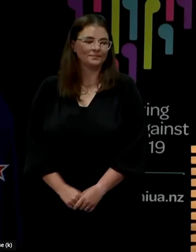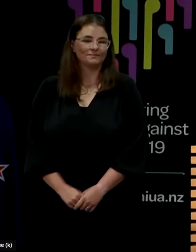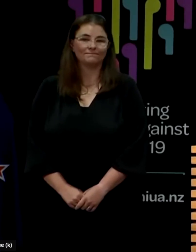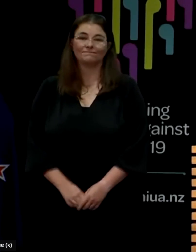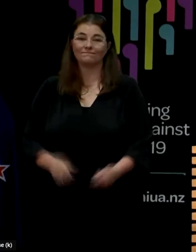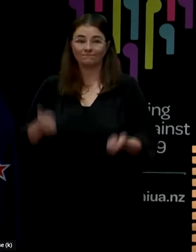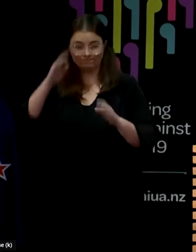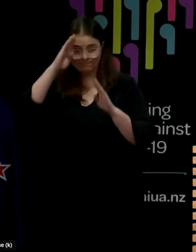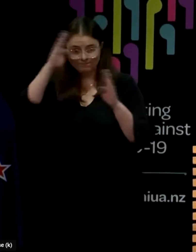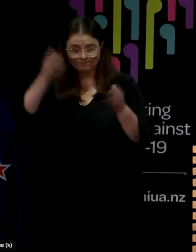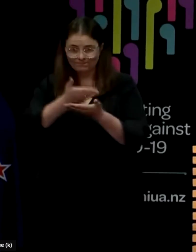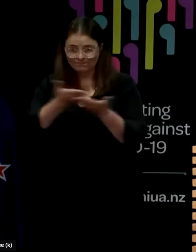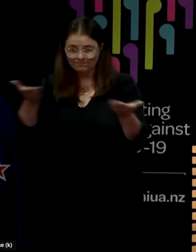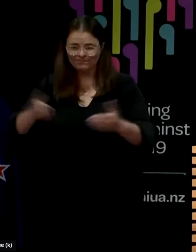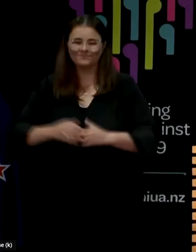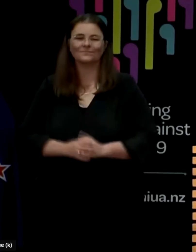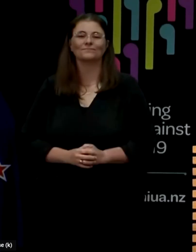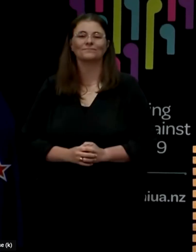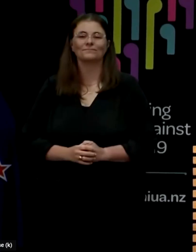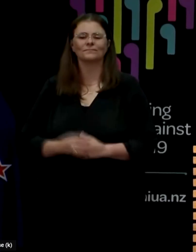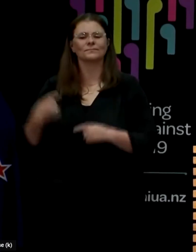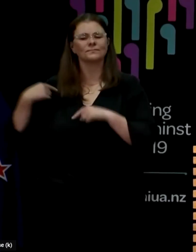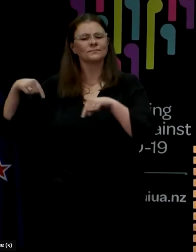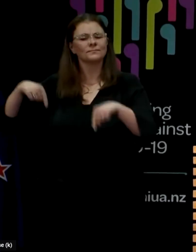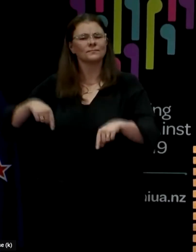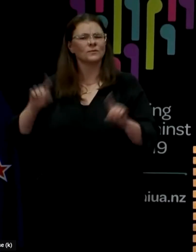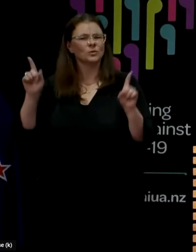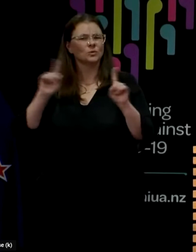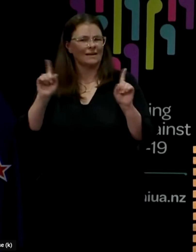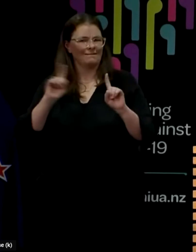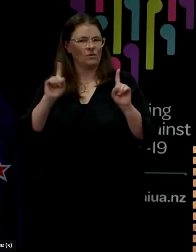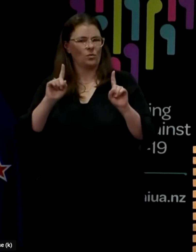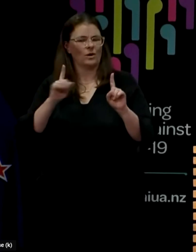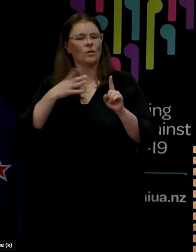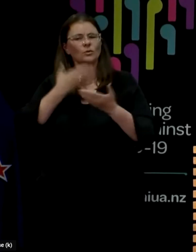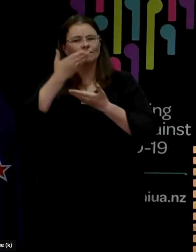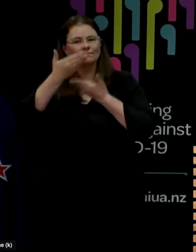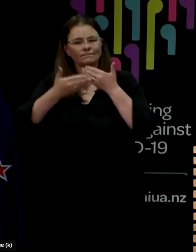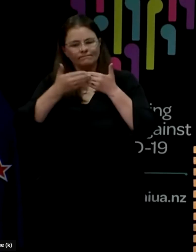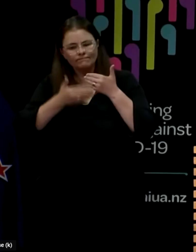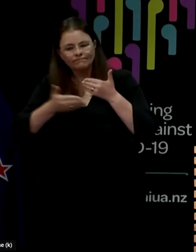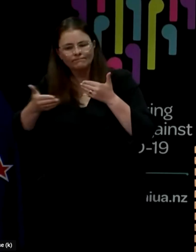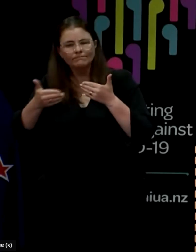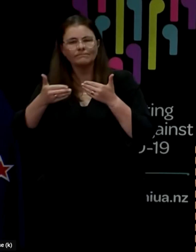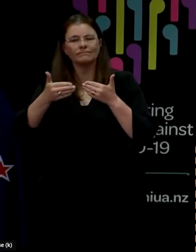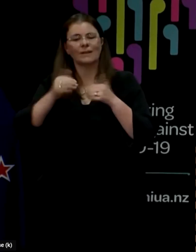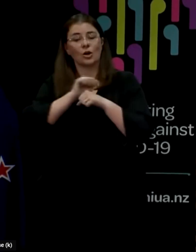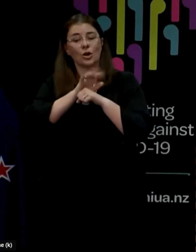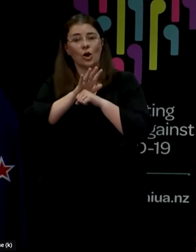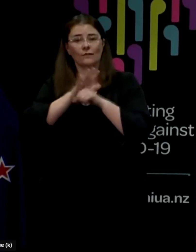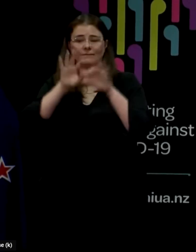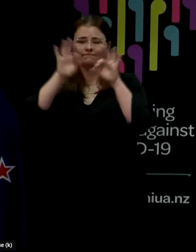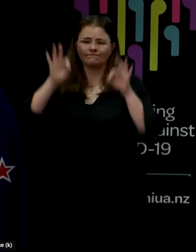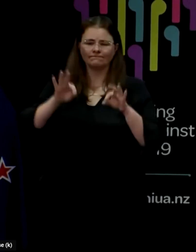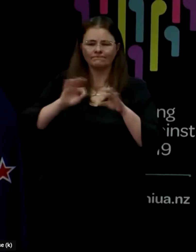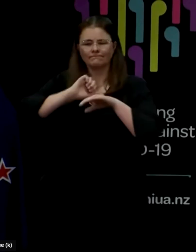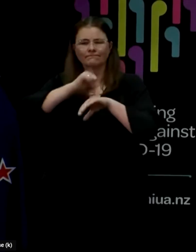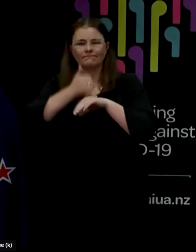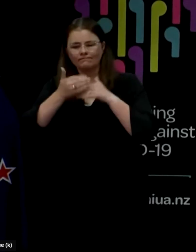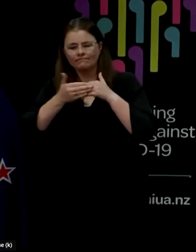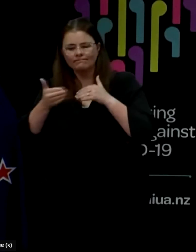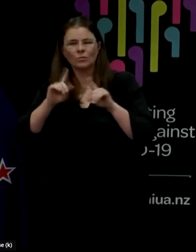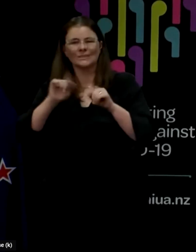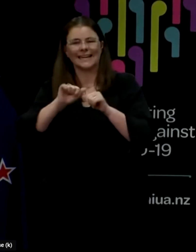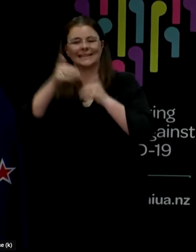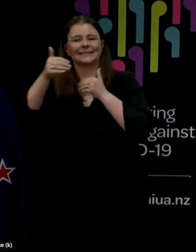Kia ora koutou katoa. I'm here today to set out the next set of changes to our COVID-19 settings in